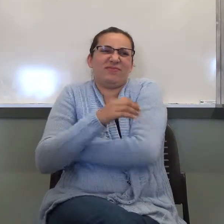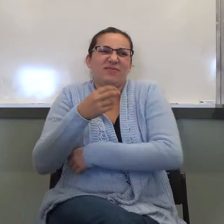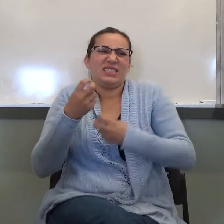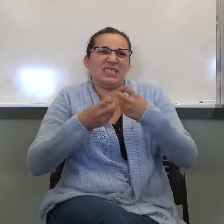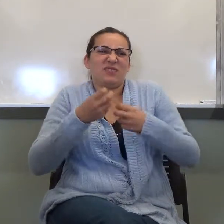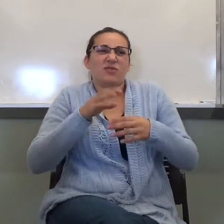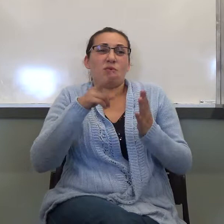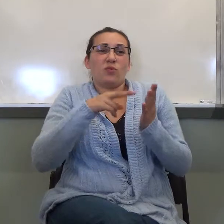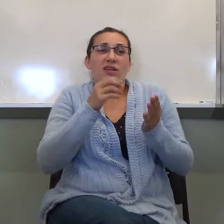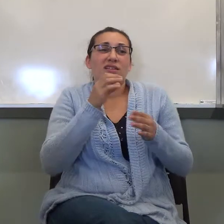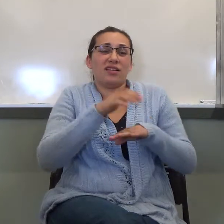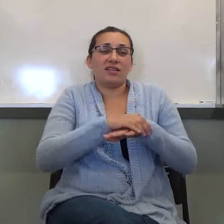12.9.